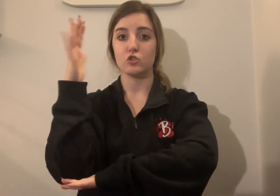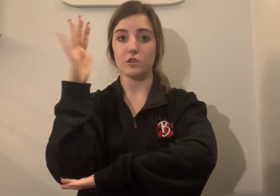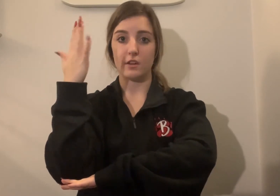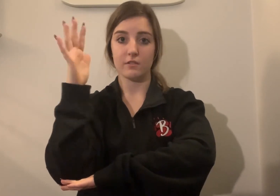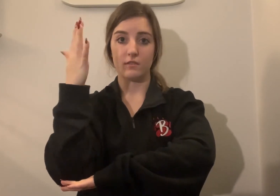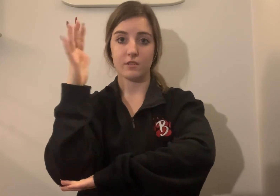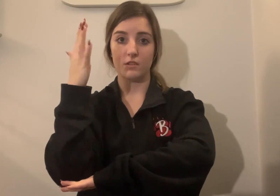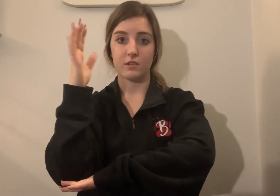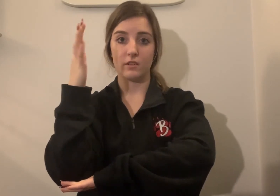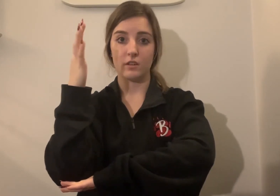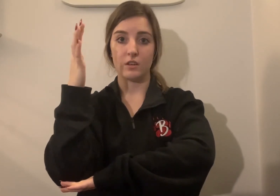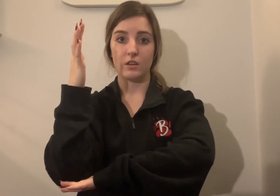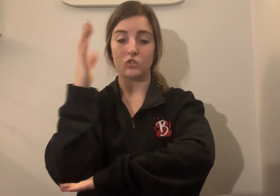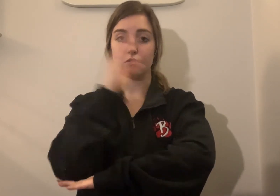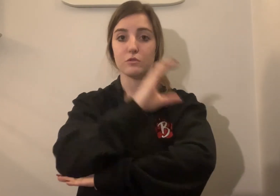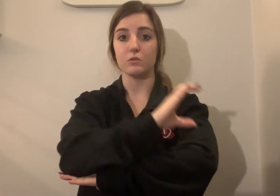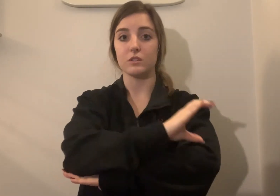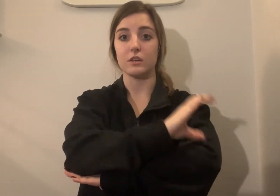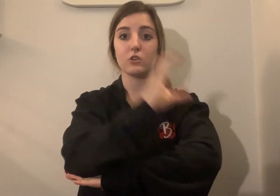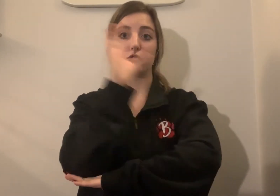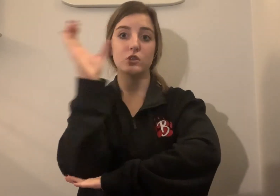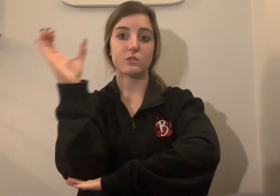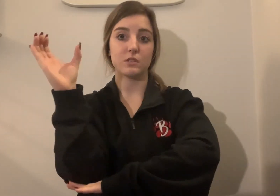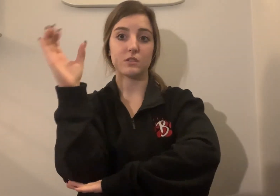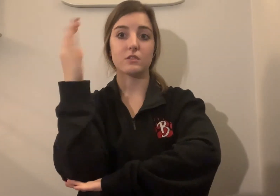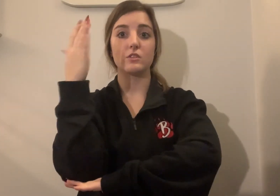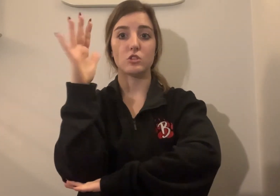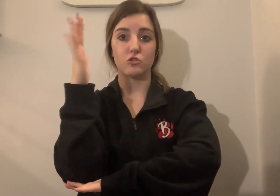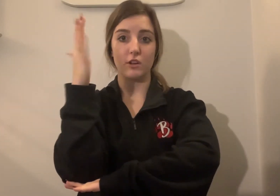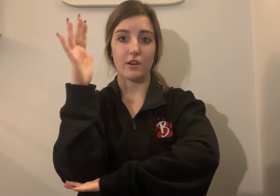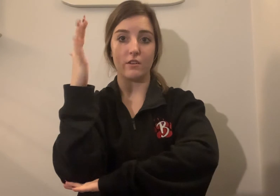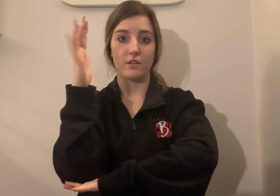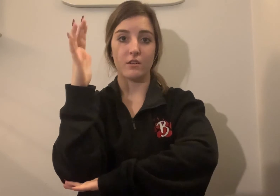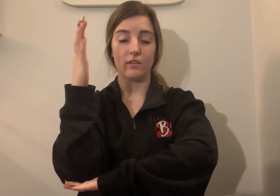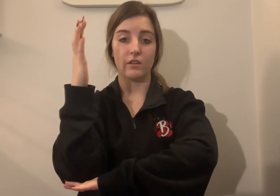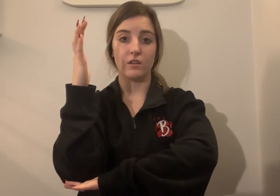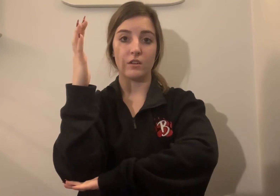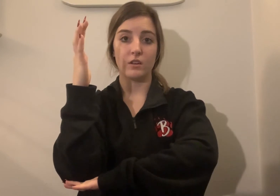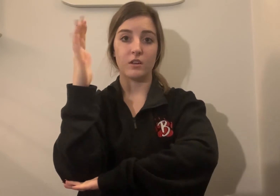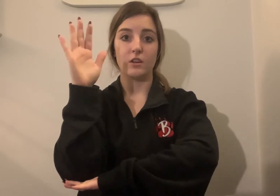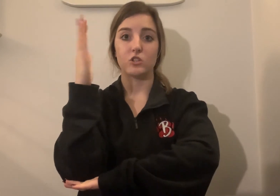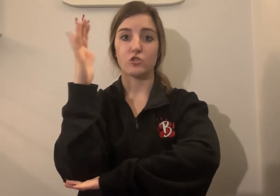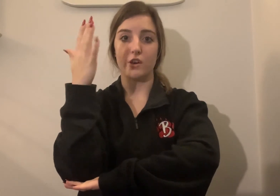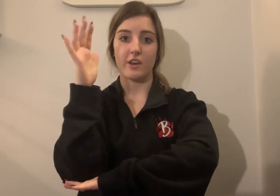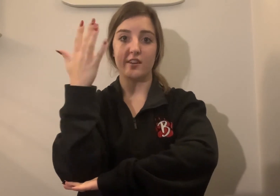tree. So if you want to say Christmas tree, tree.